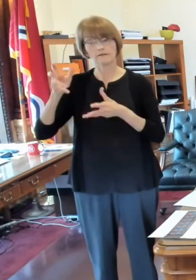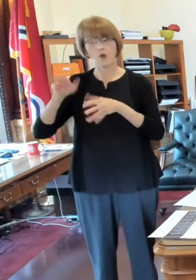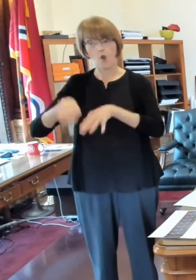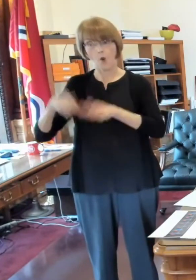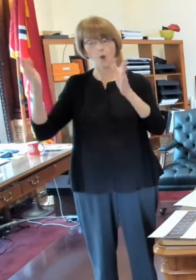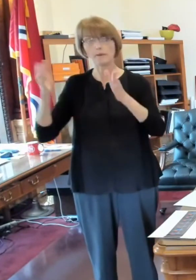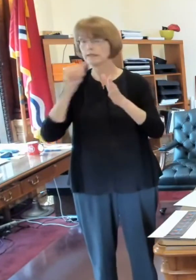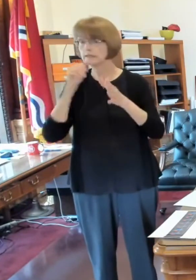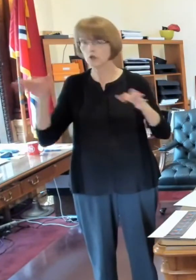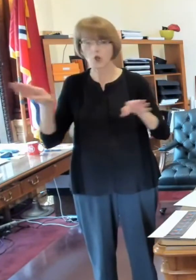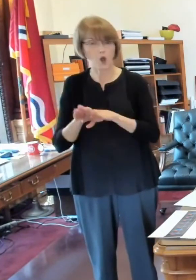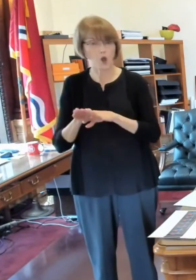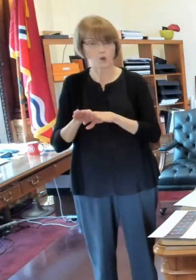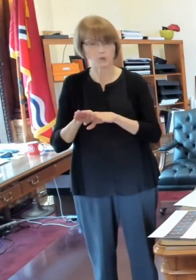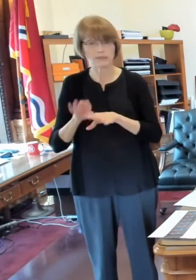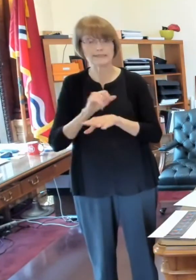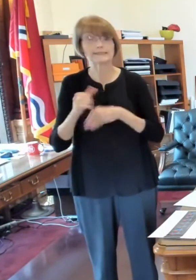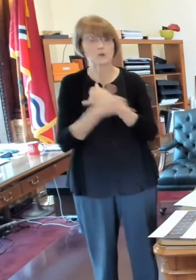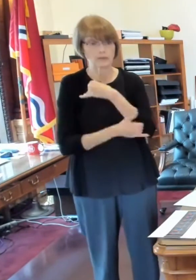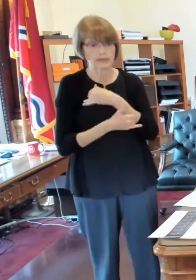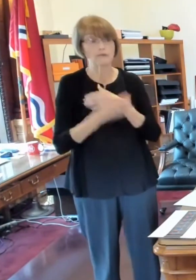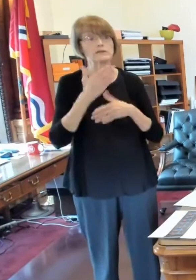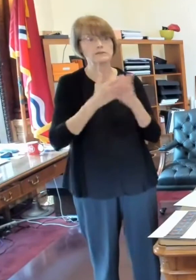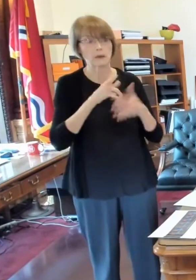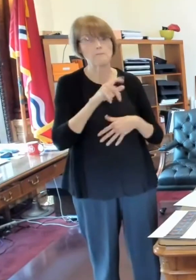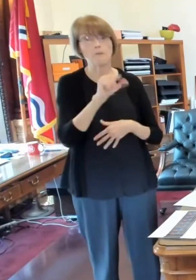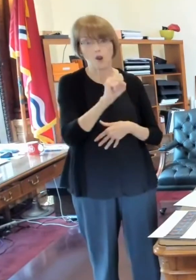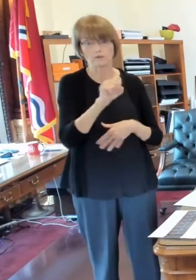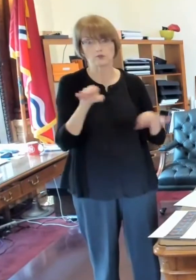did close our parks. I know St. Louis County did close theirs.